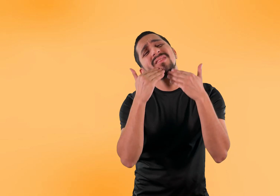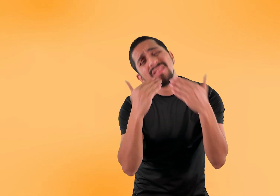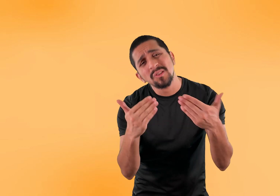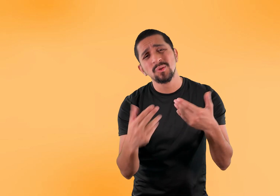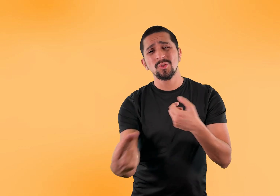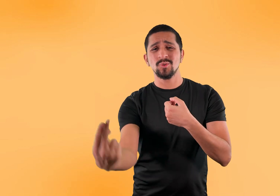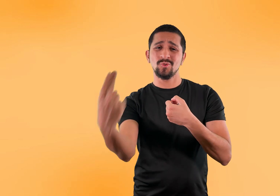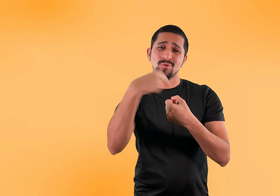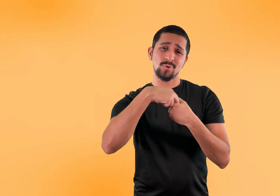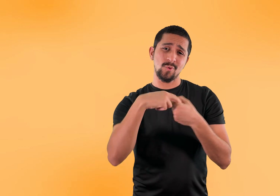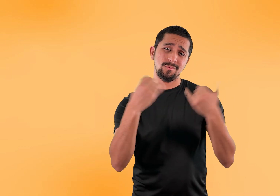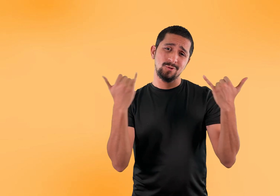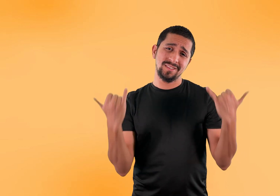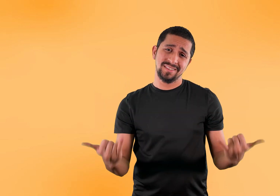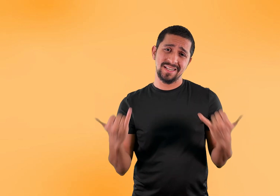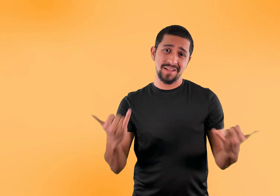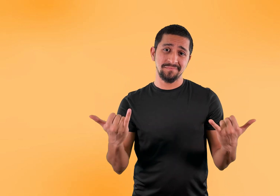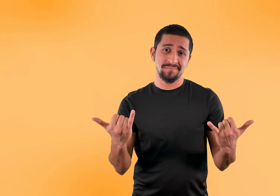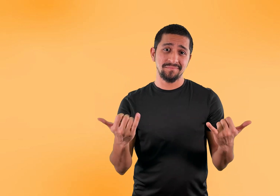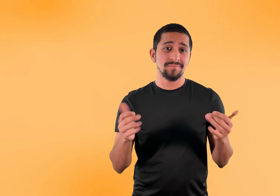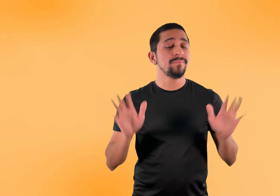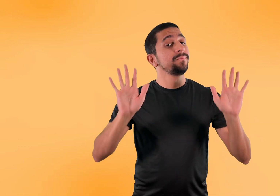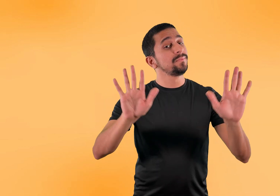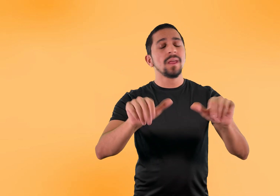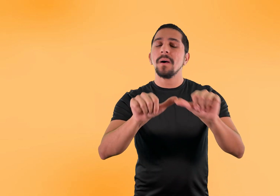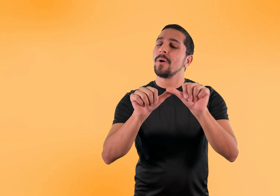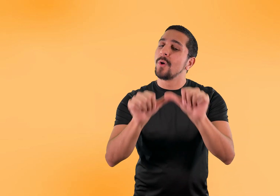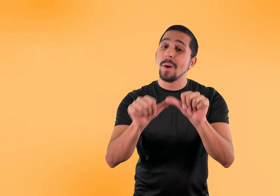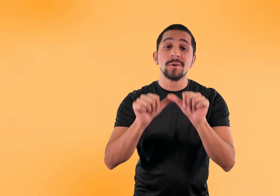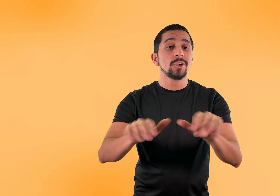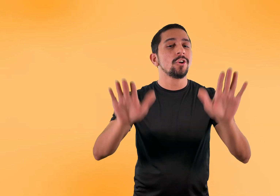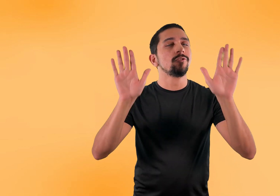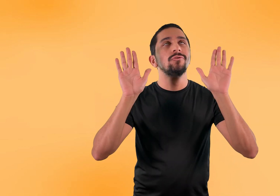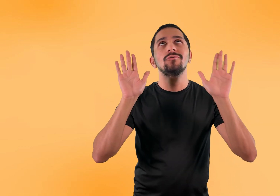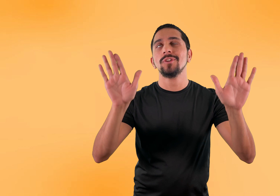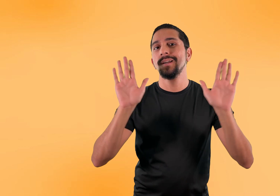Thanks for joining me today. Keep up the great